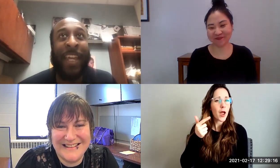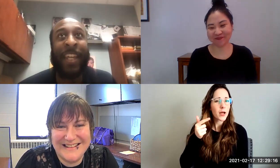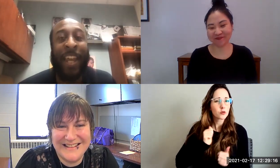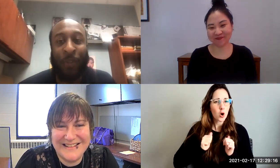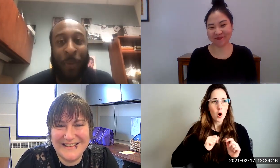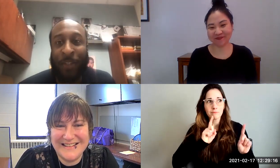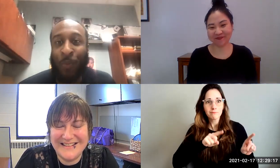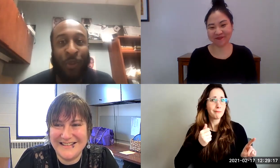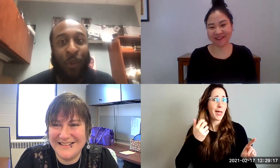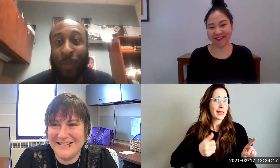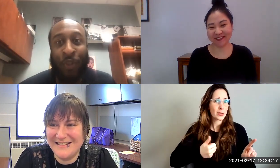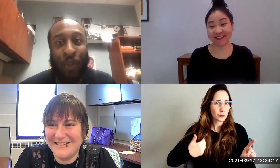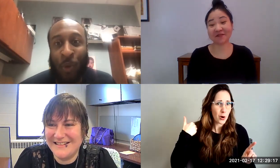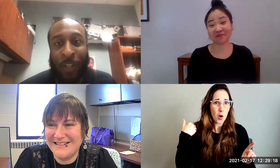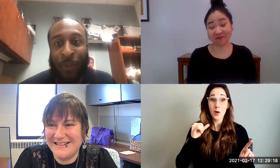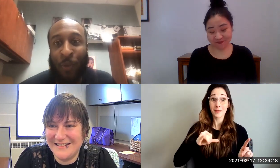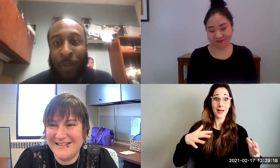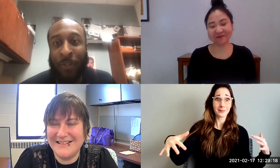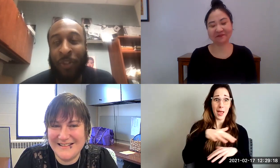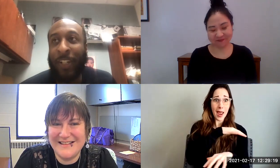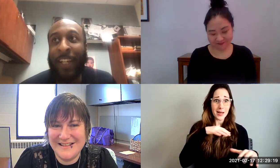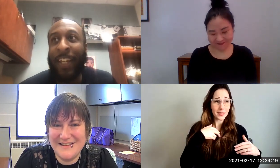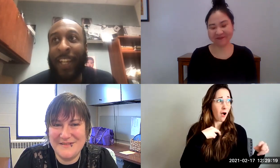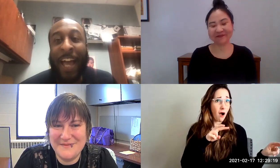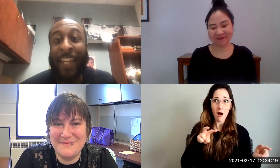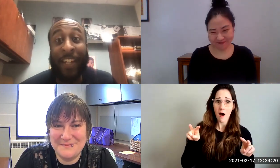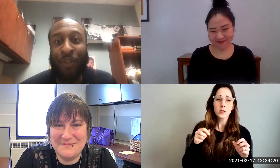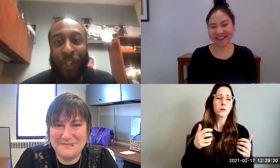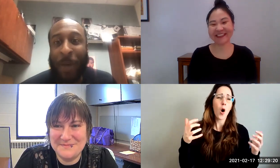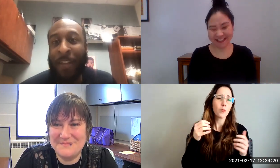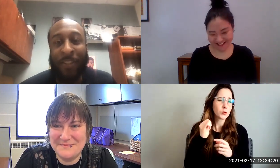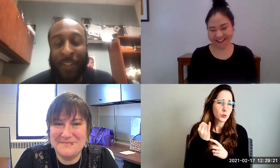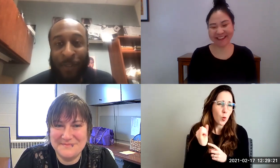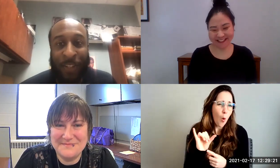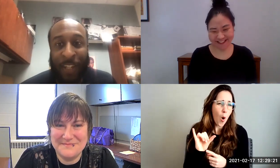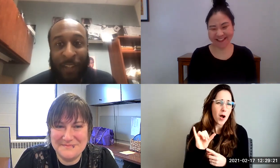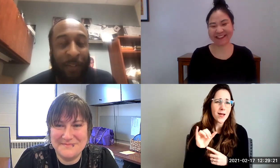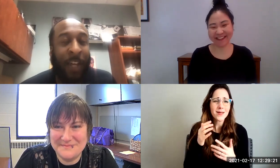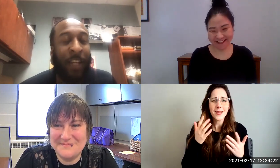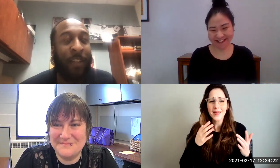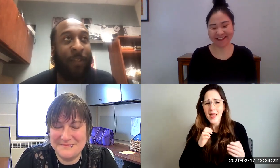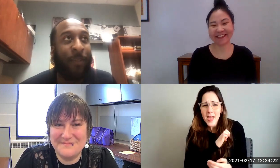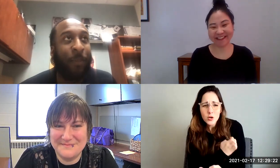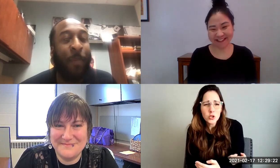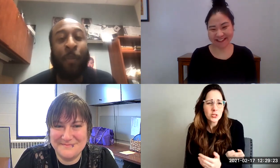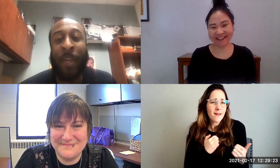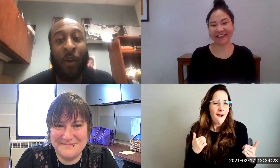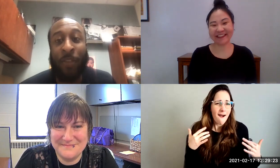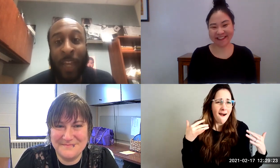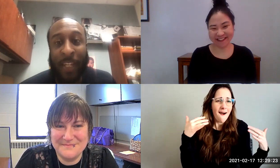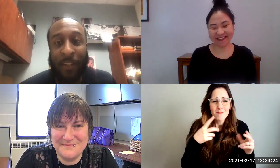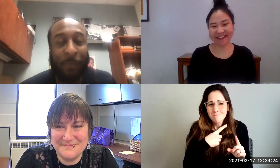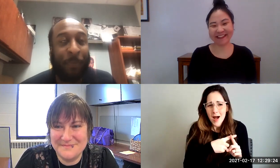and being in that space, it was so much joy, so much high energy, positivity, people